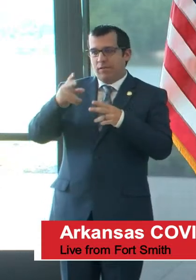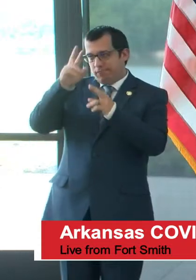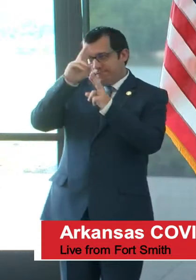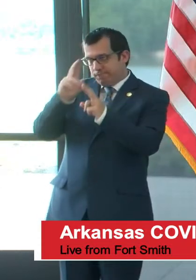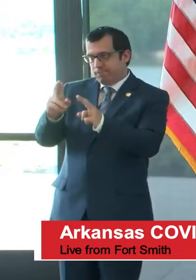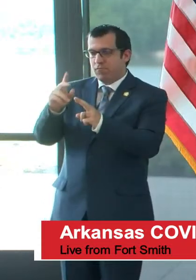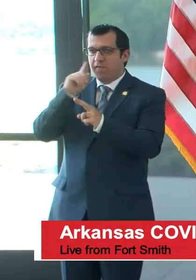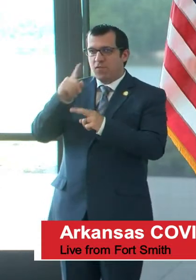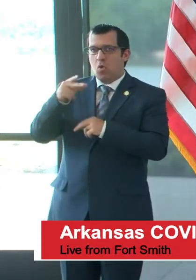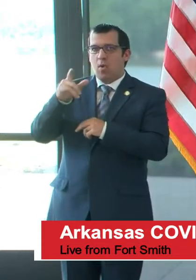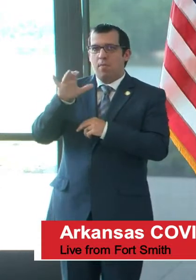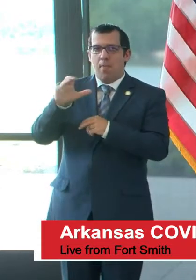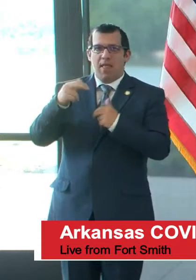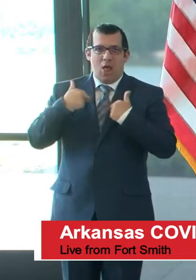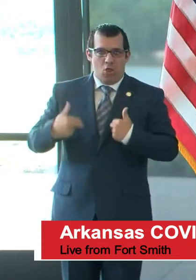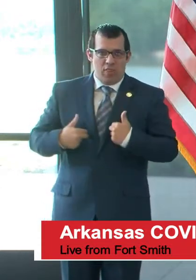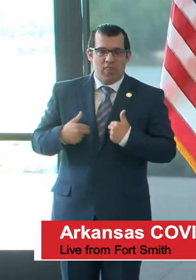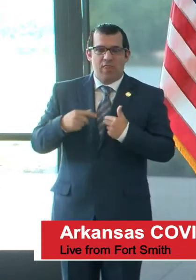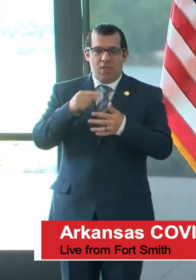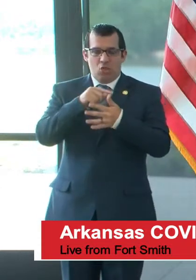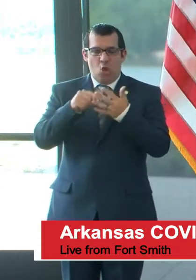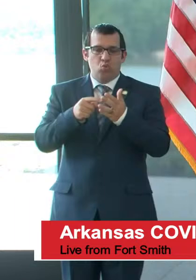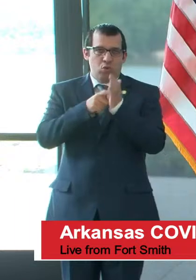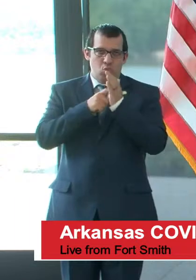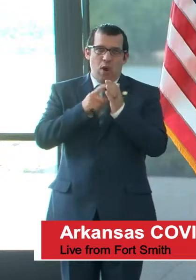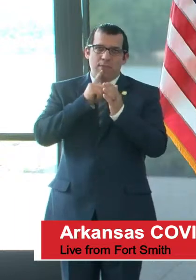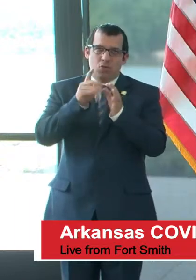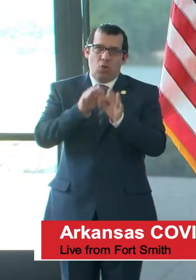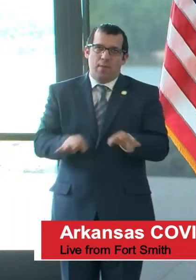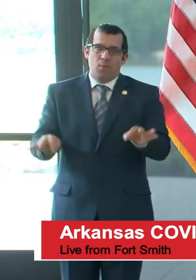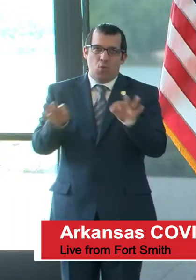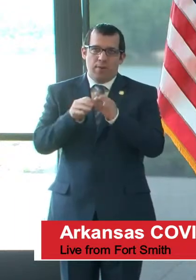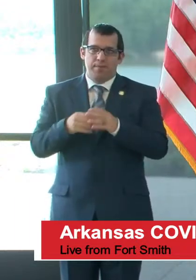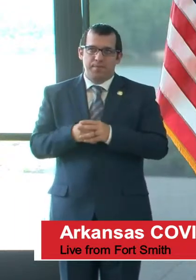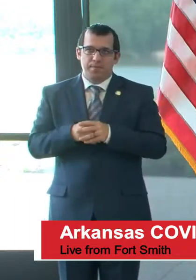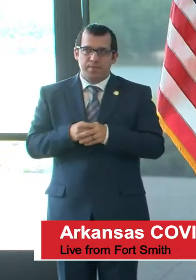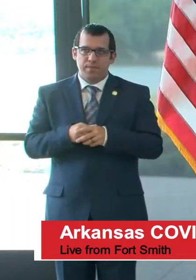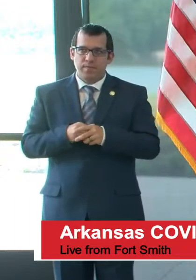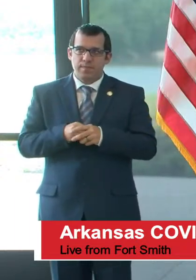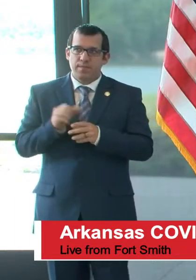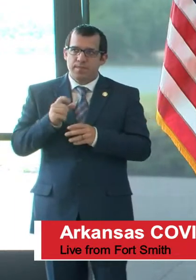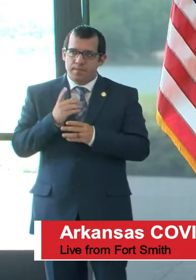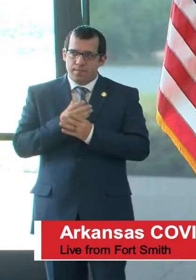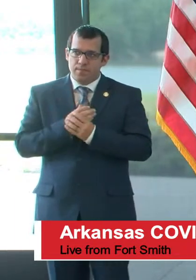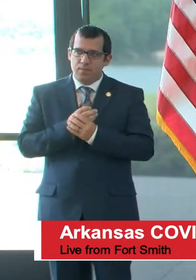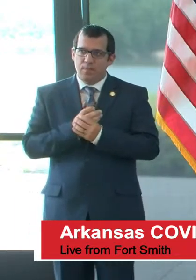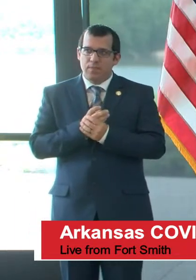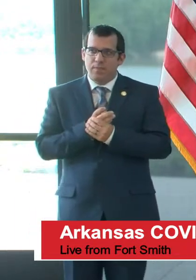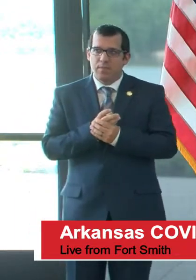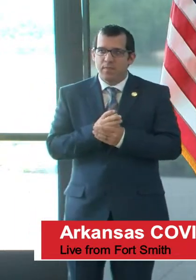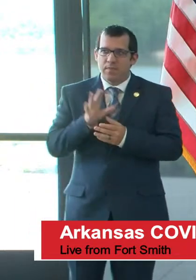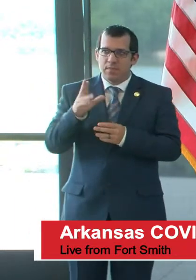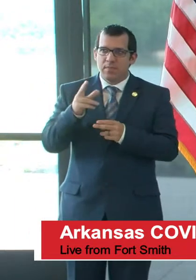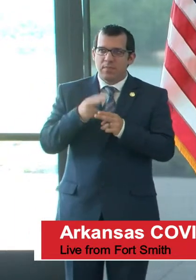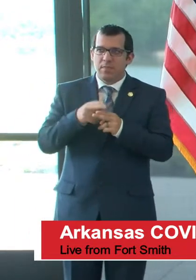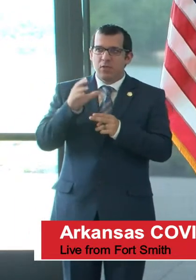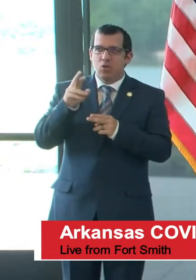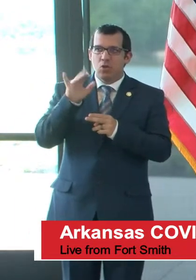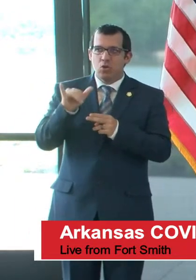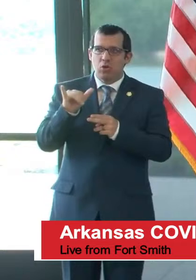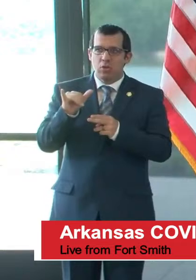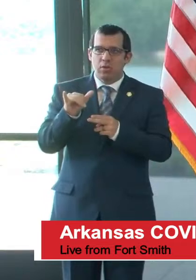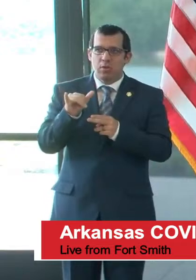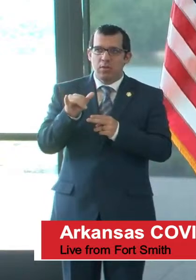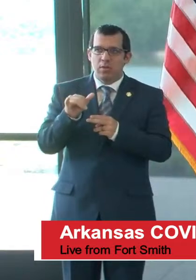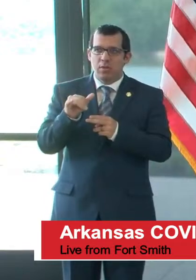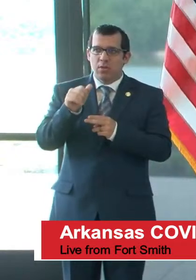public health and those requirements that we know are so important. Yes? Mr. Governor, my name is Corey Schild. I'm a